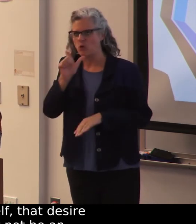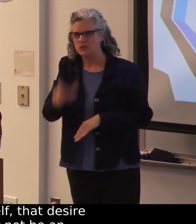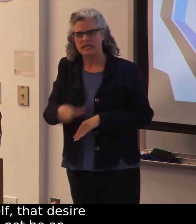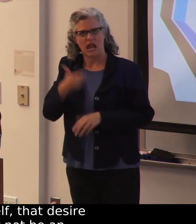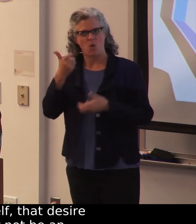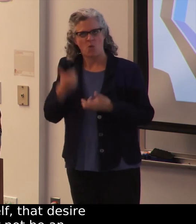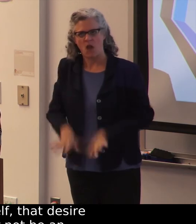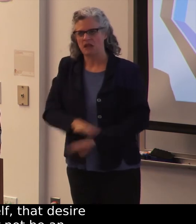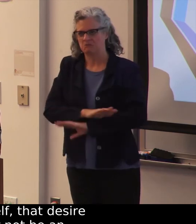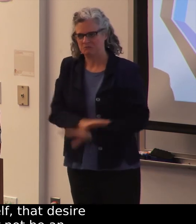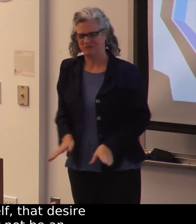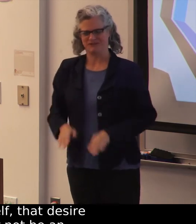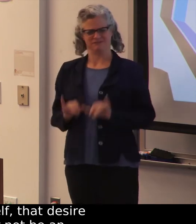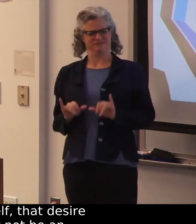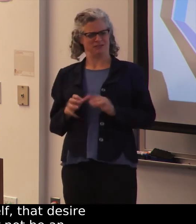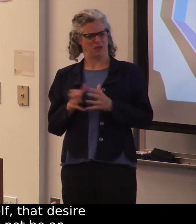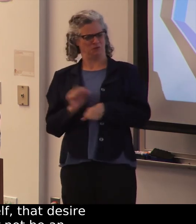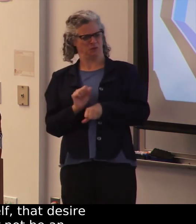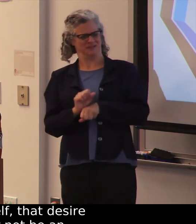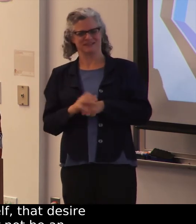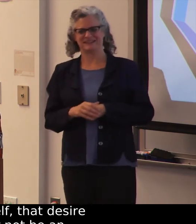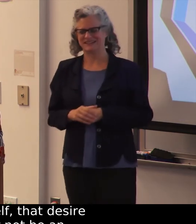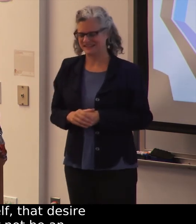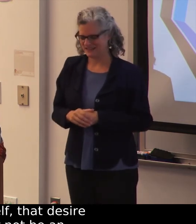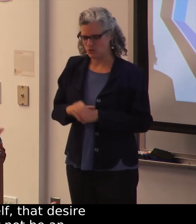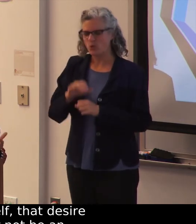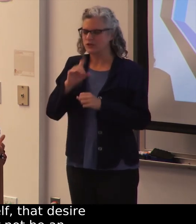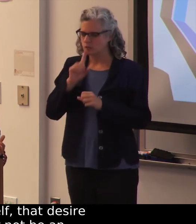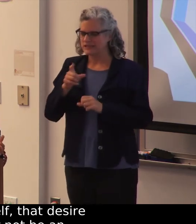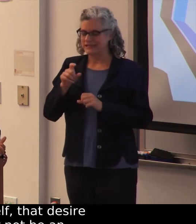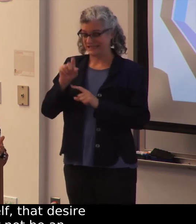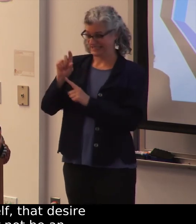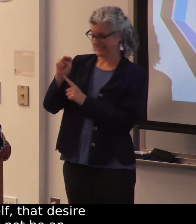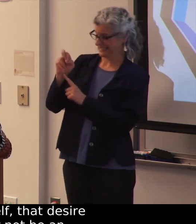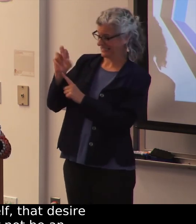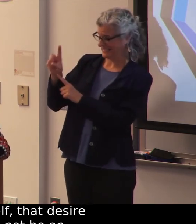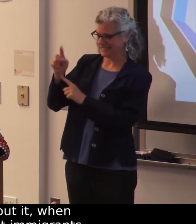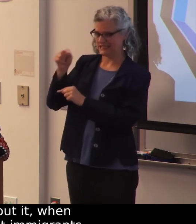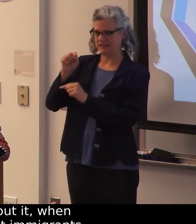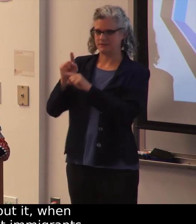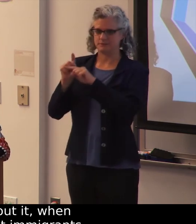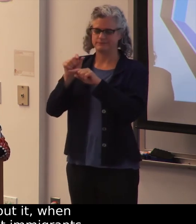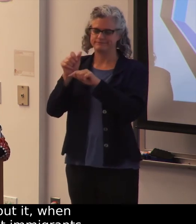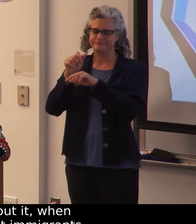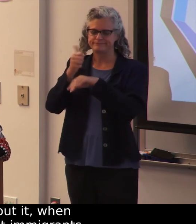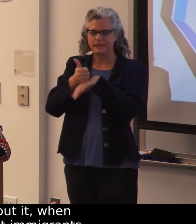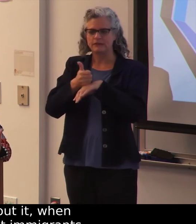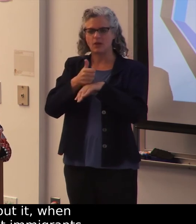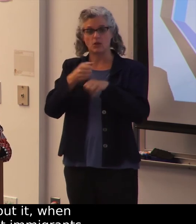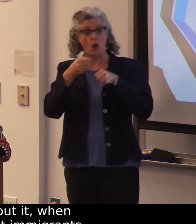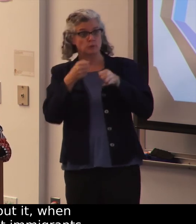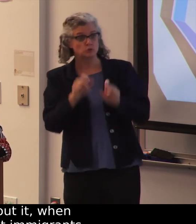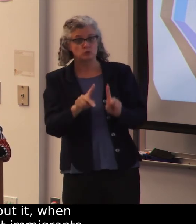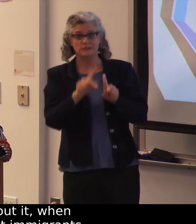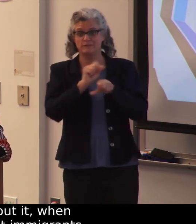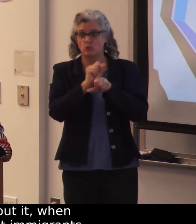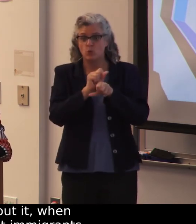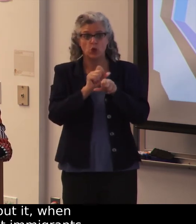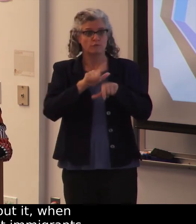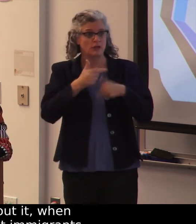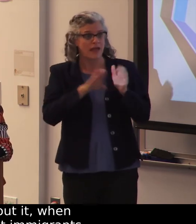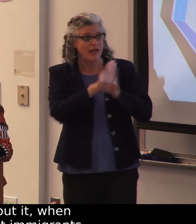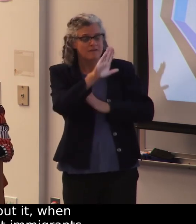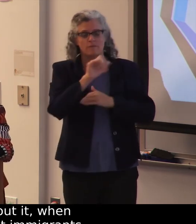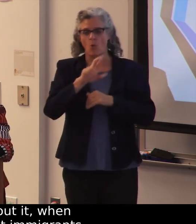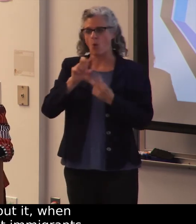self, okay, that desire to be or not be, and opportunity. And so when I think about, I mean, when I talk